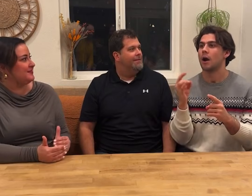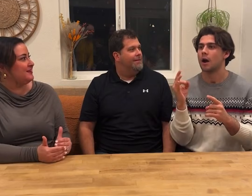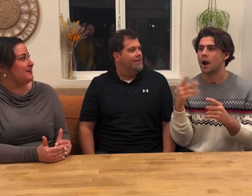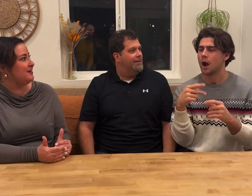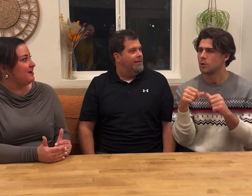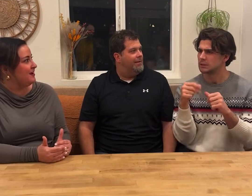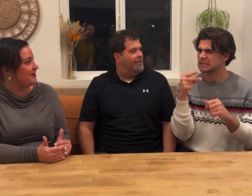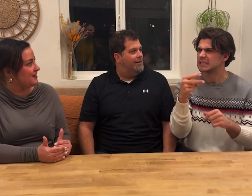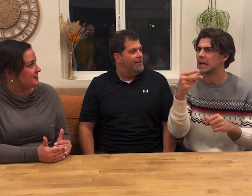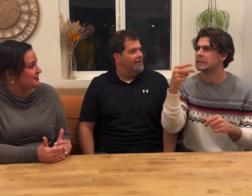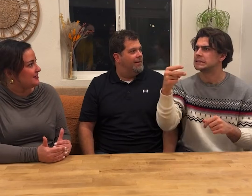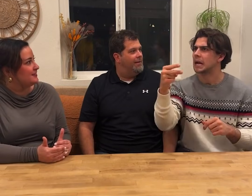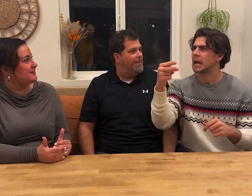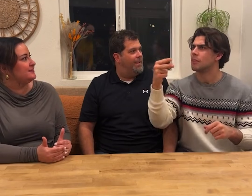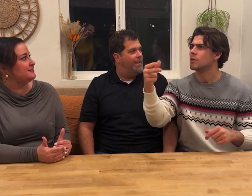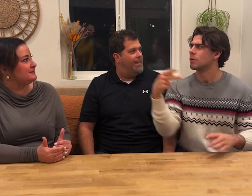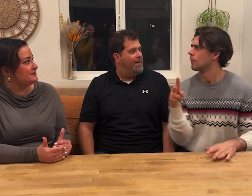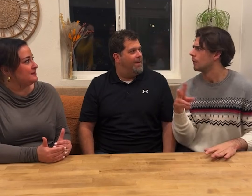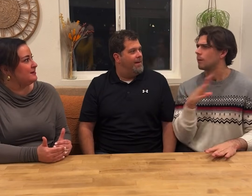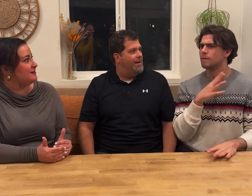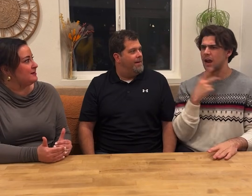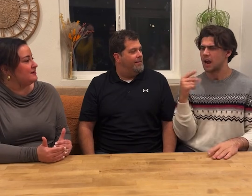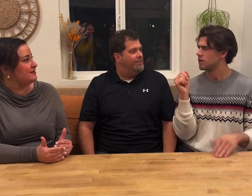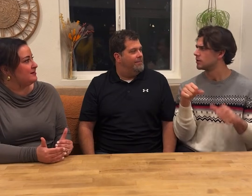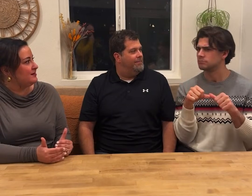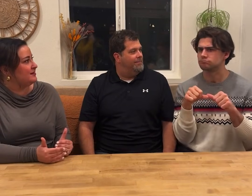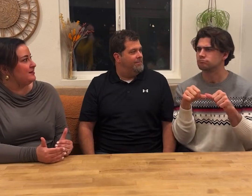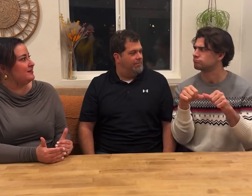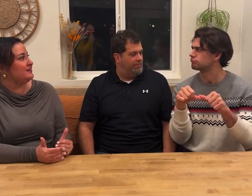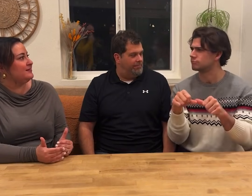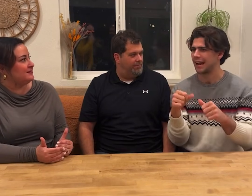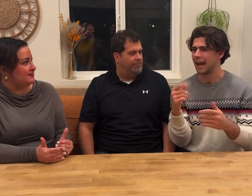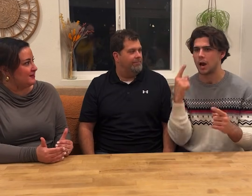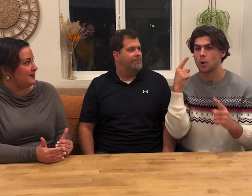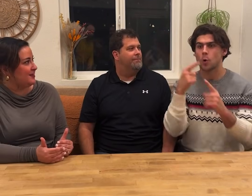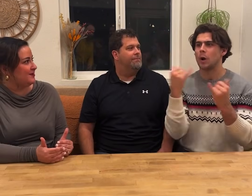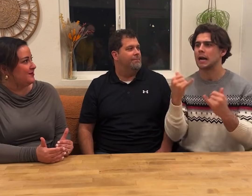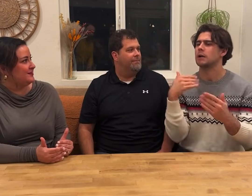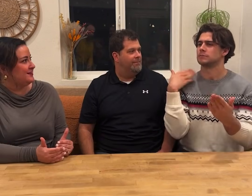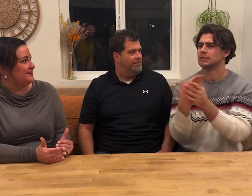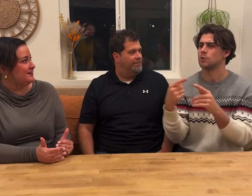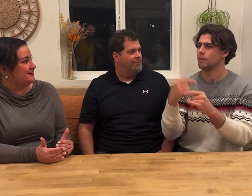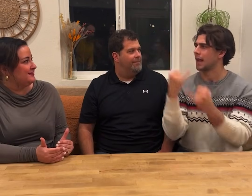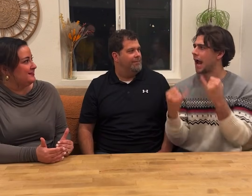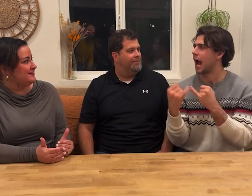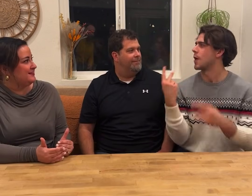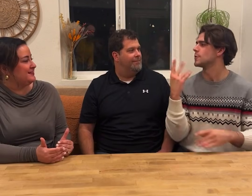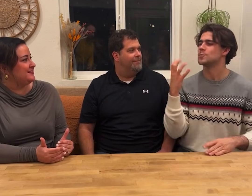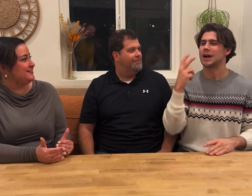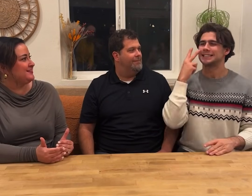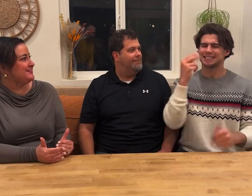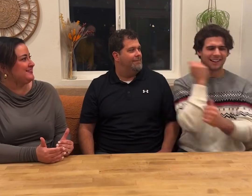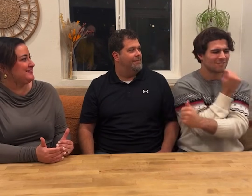then as time goes on, we kept hitting second, third place, and the momentum was there. So then we're like, let's reach the